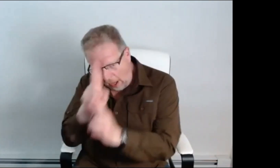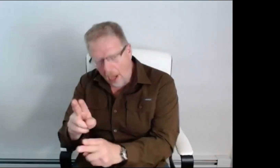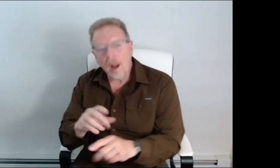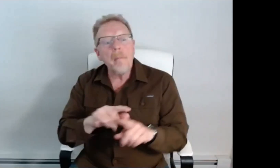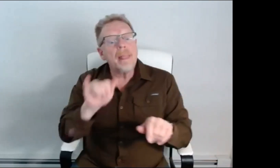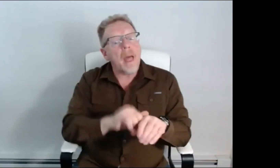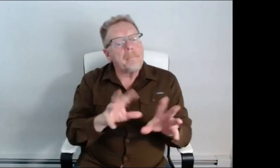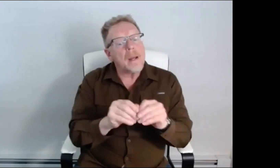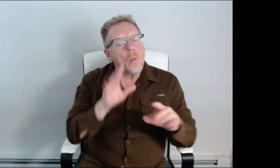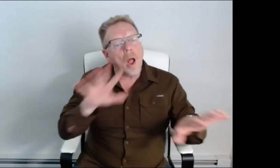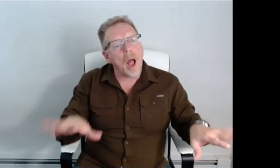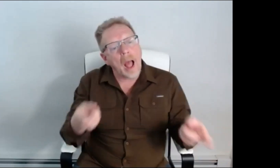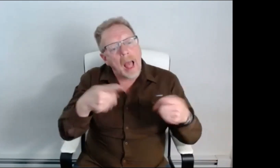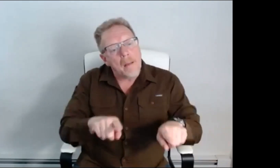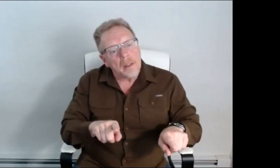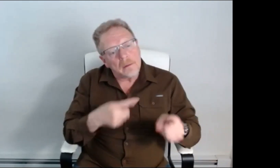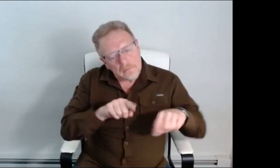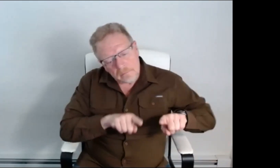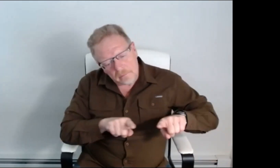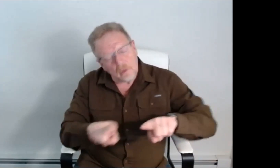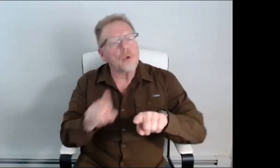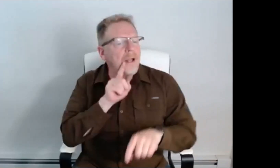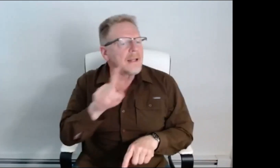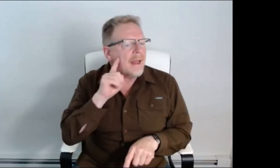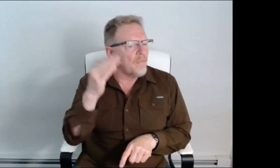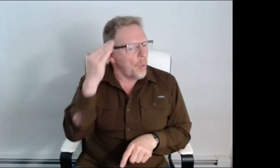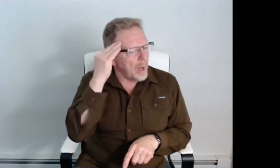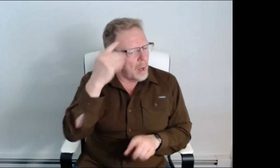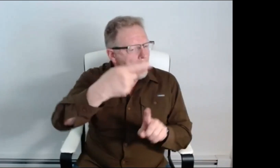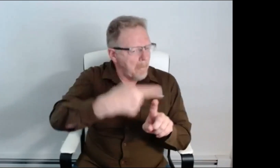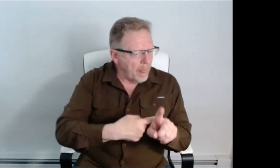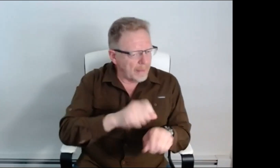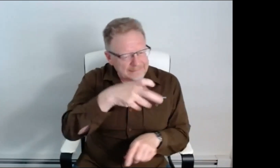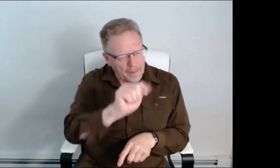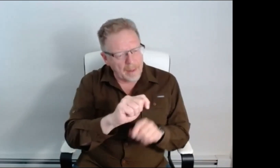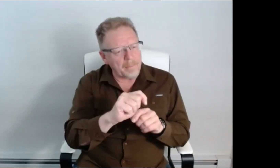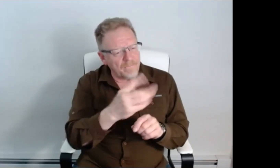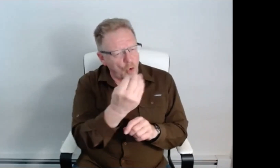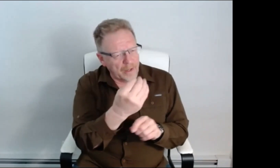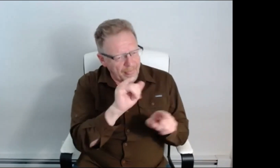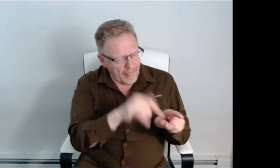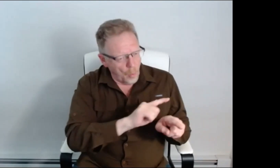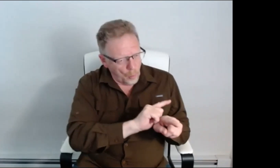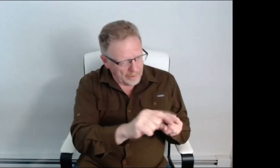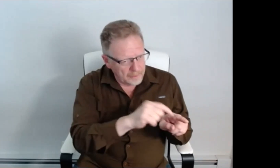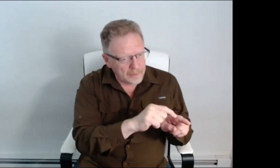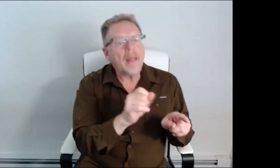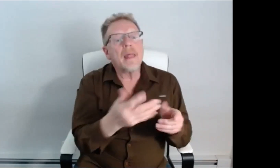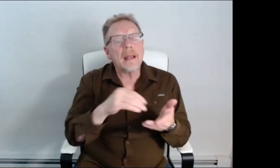Awareness month or what, or week or month, whatever the September 14th is. And again, open to all,